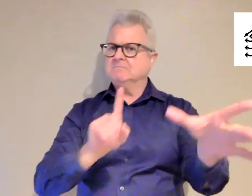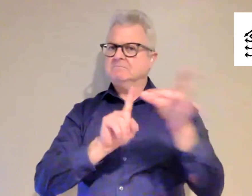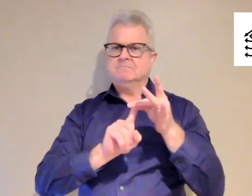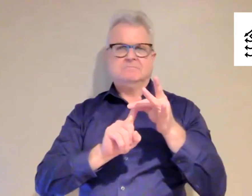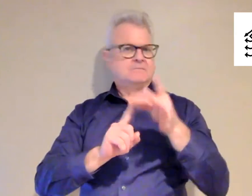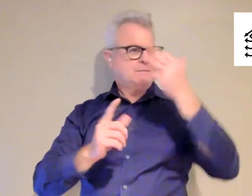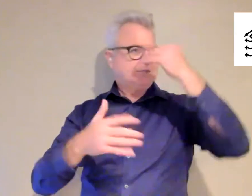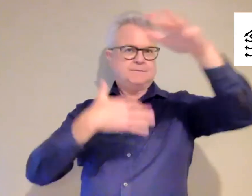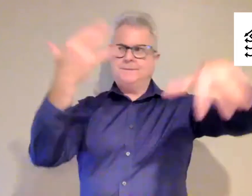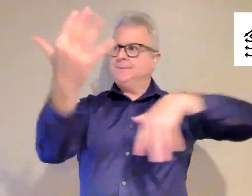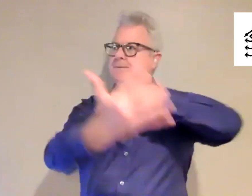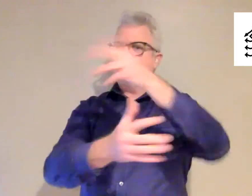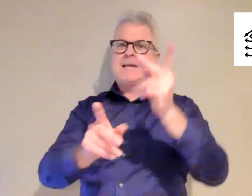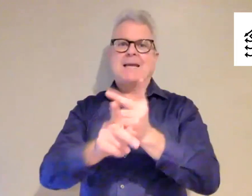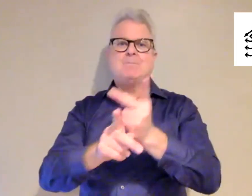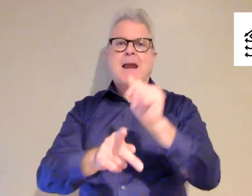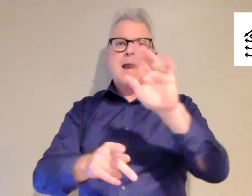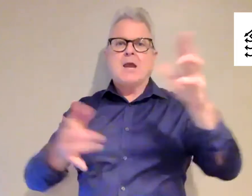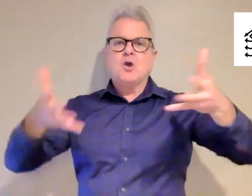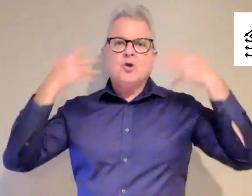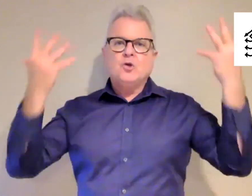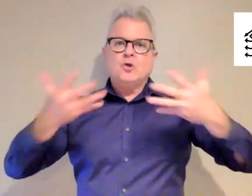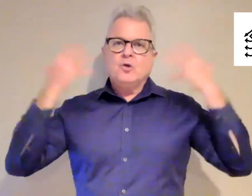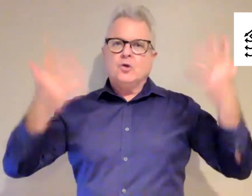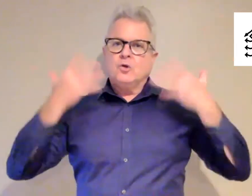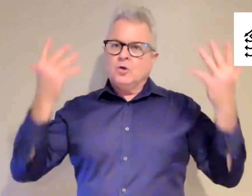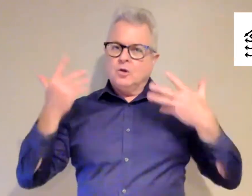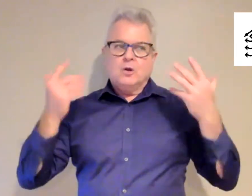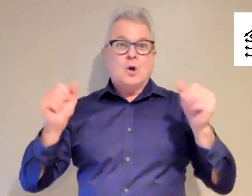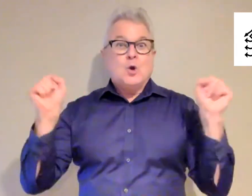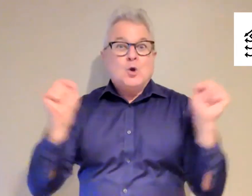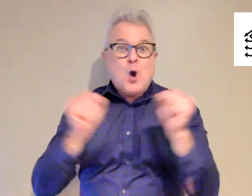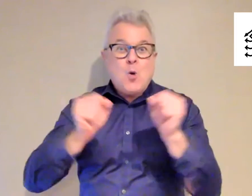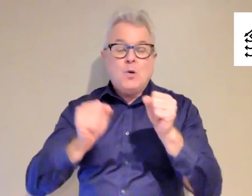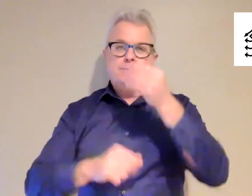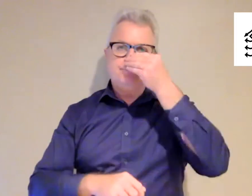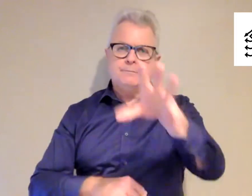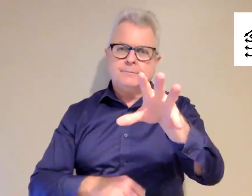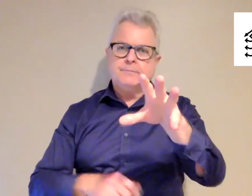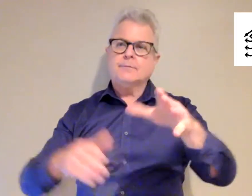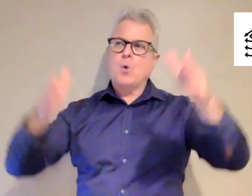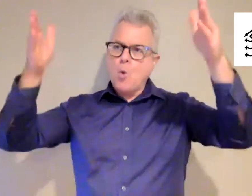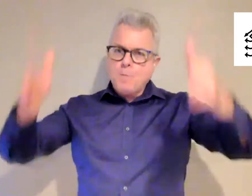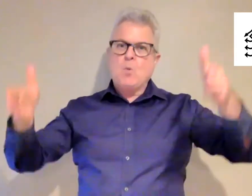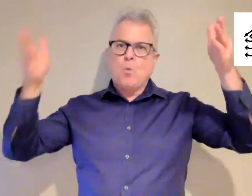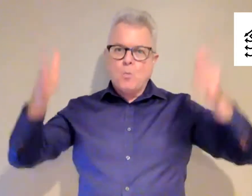circulate. This will reduce the opportunity of you contracting the virus. Even though it's